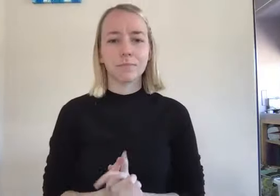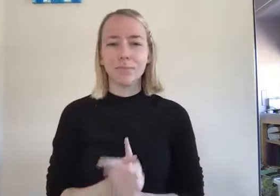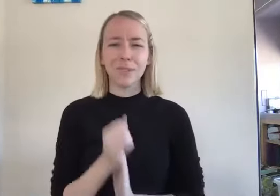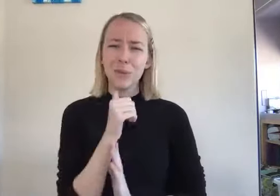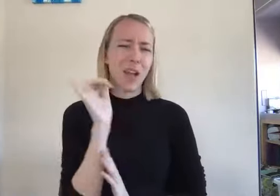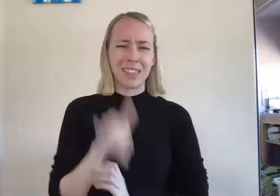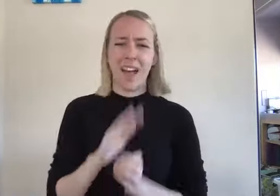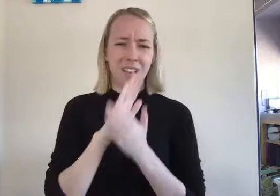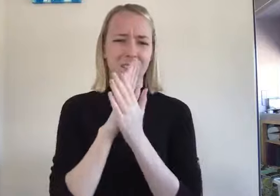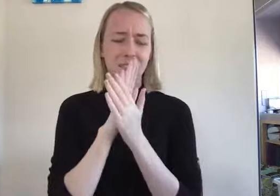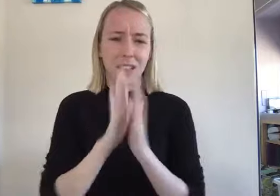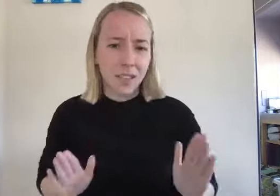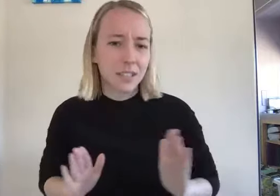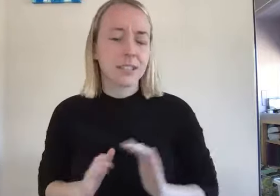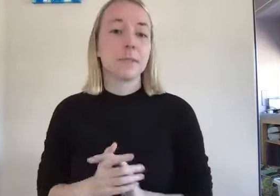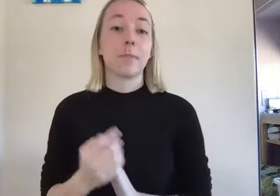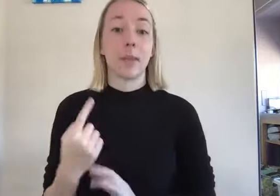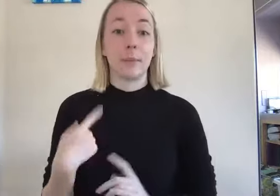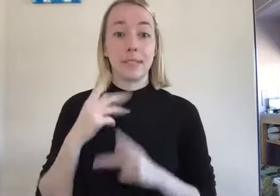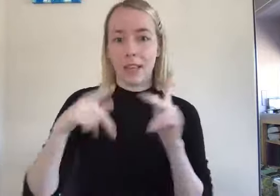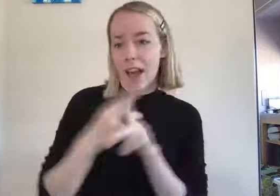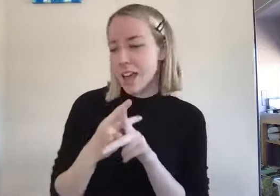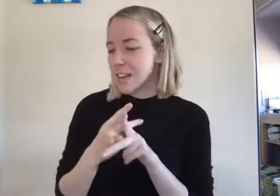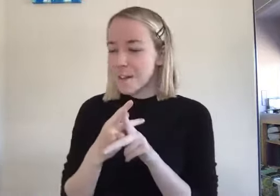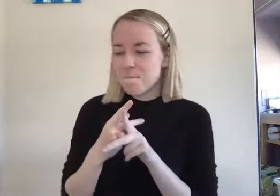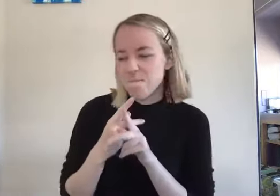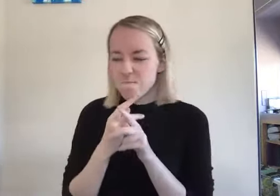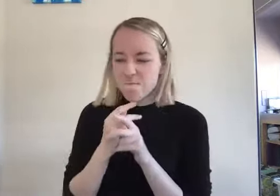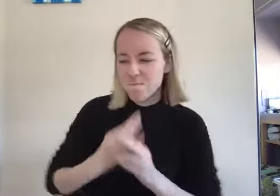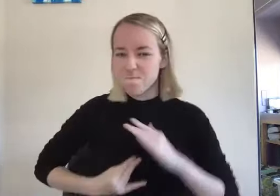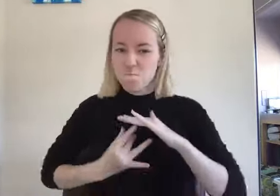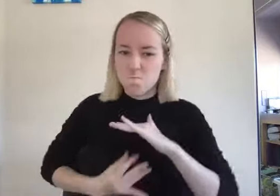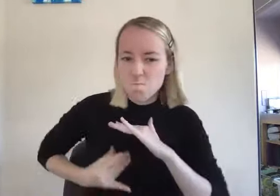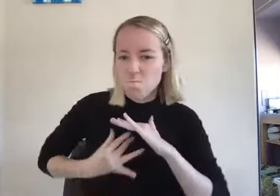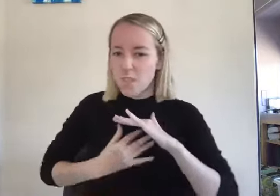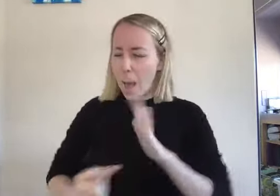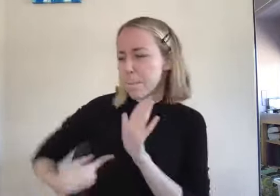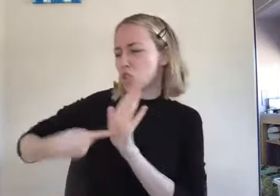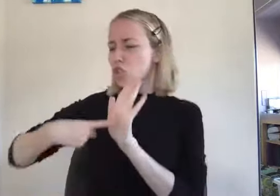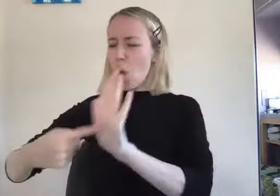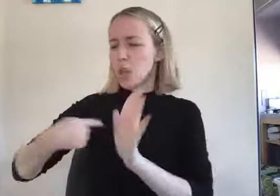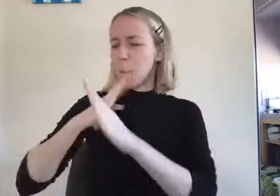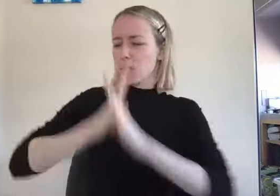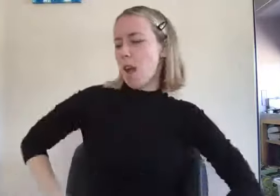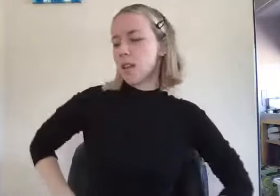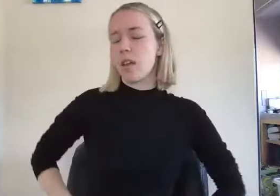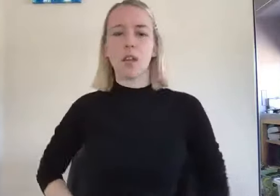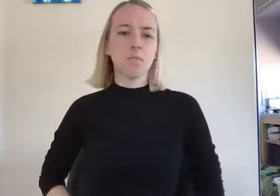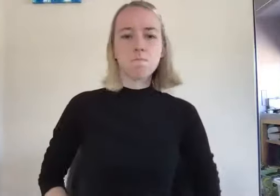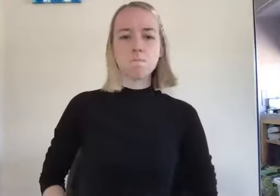And it was not that kind of silence. It was the kind of silence that I'm going to get you and I'm going to show you just how badly I disapprove of you, and